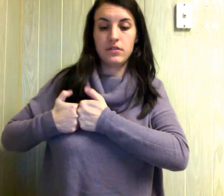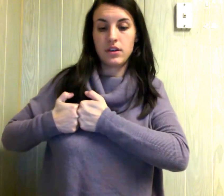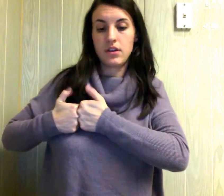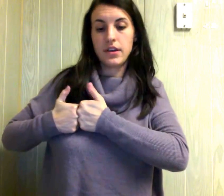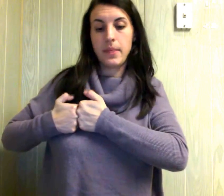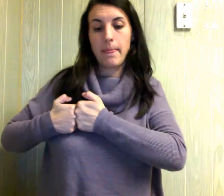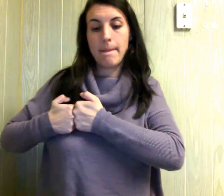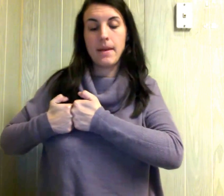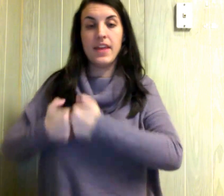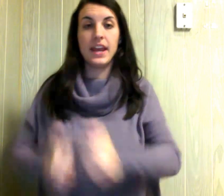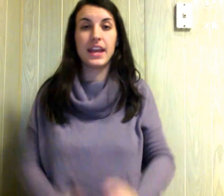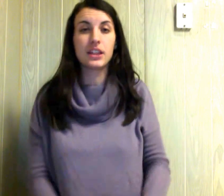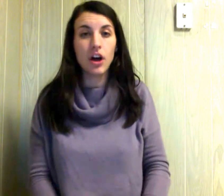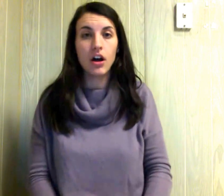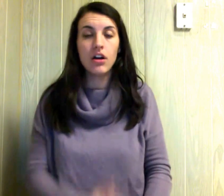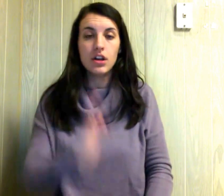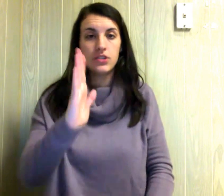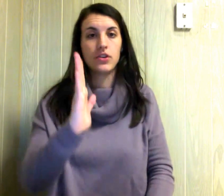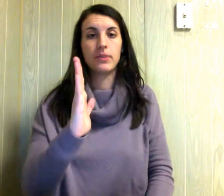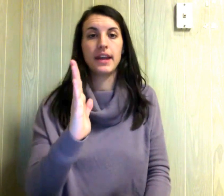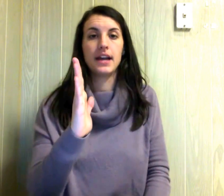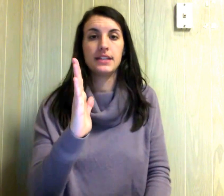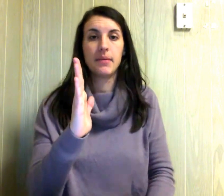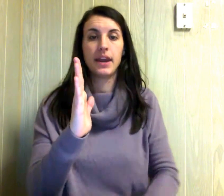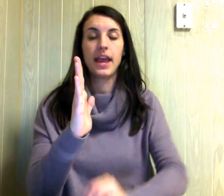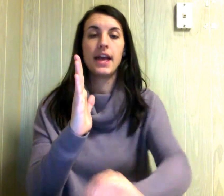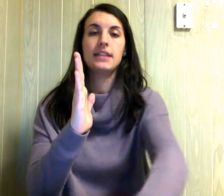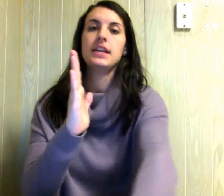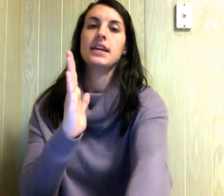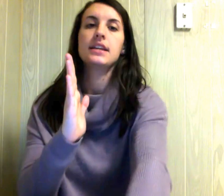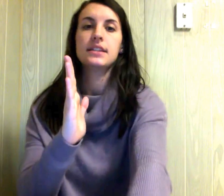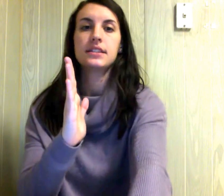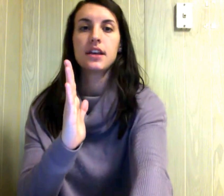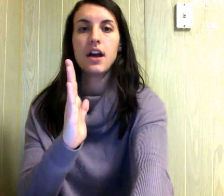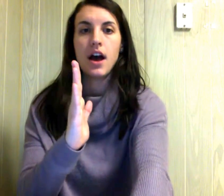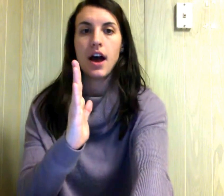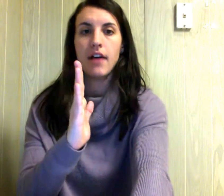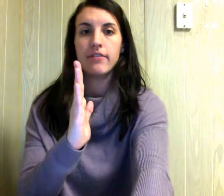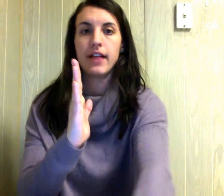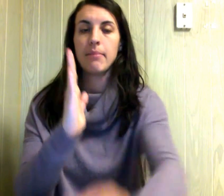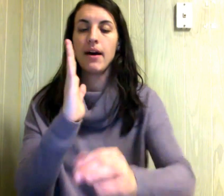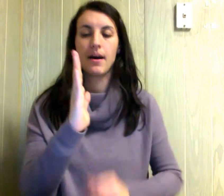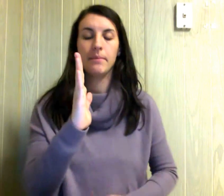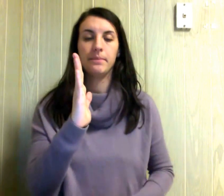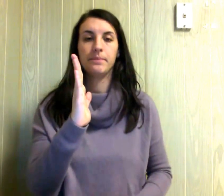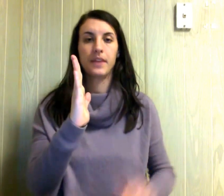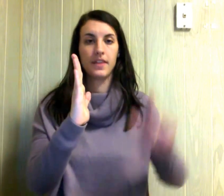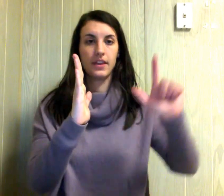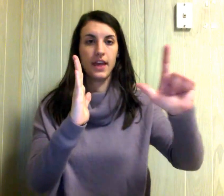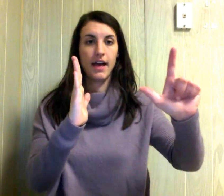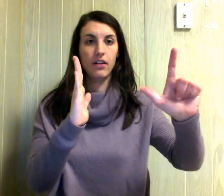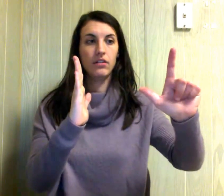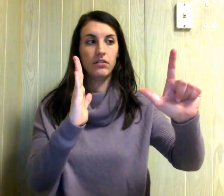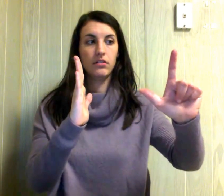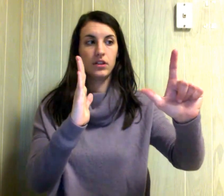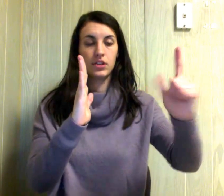Okay. And then in-law, so it would be non-dominant hand is flat palm and then the L. So you're going